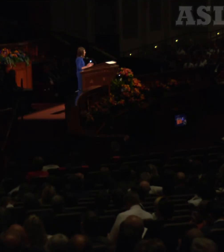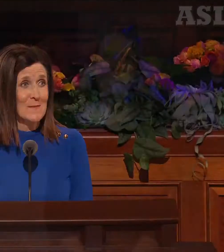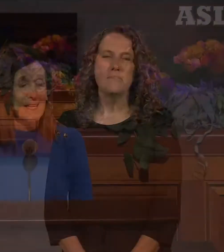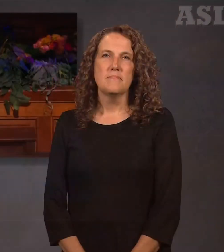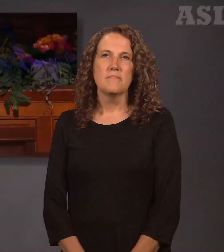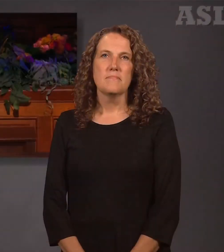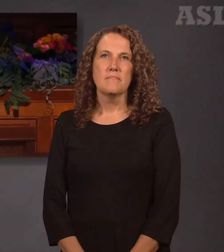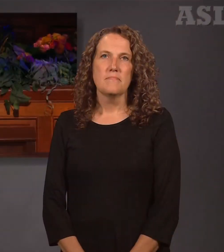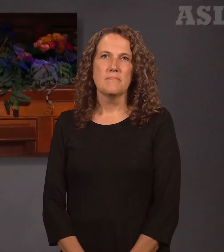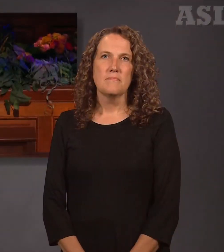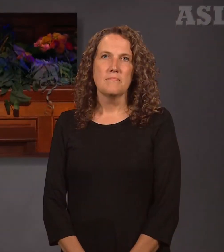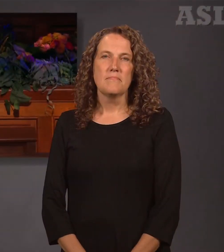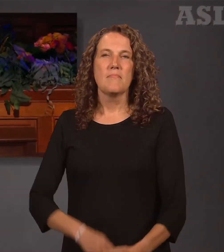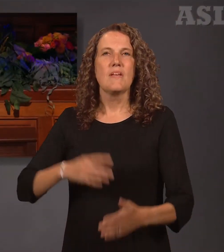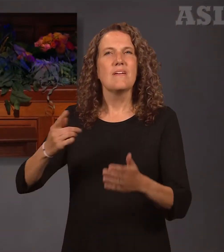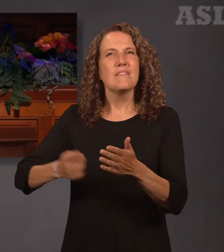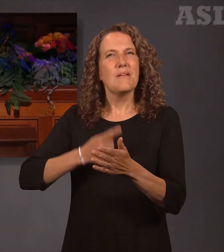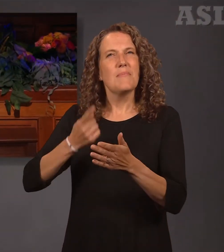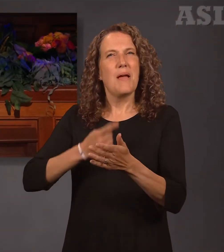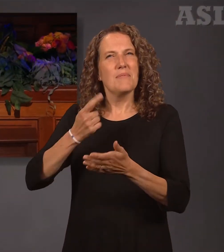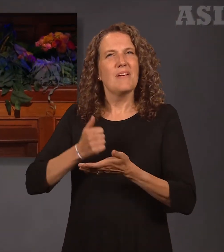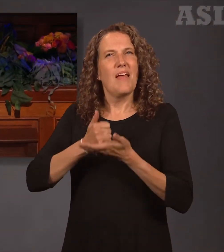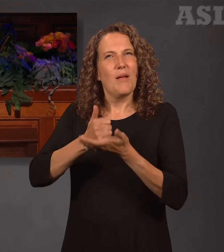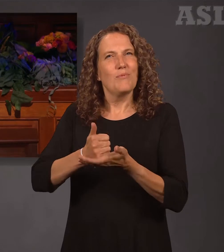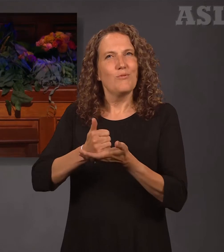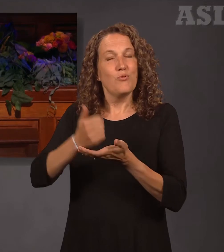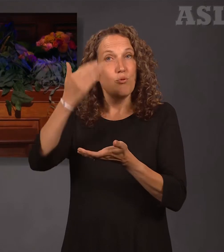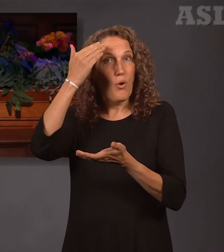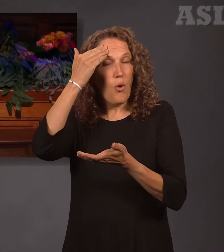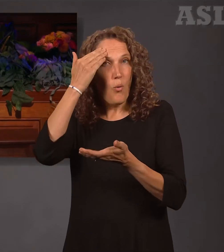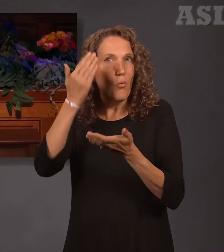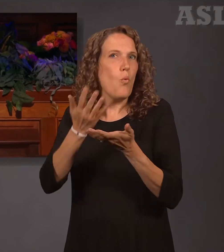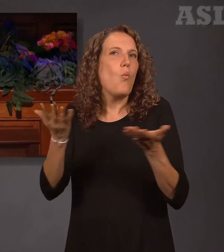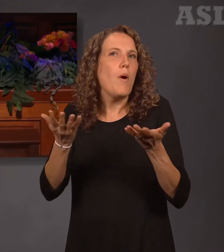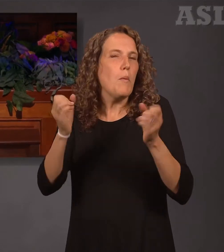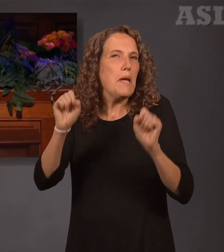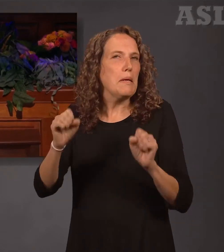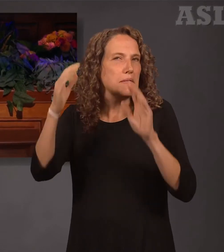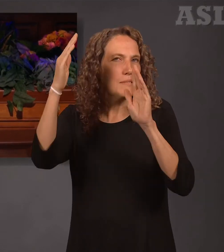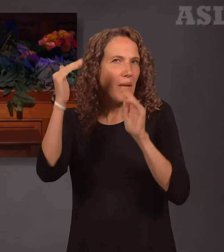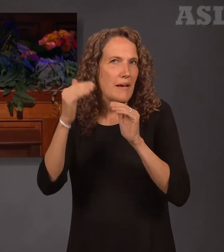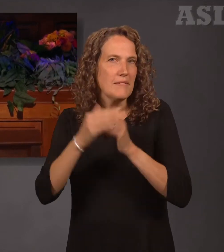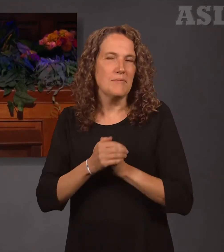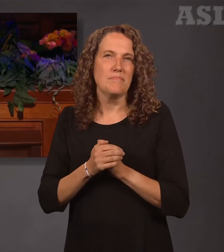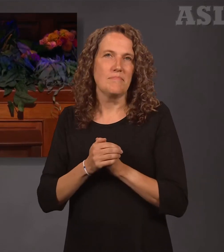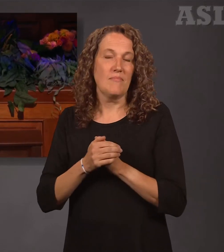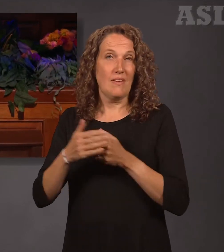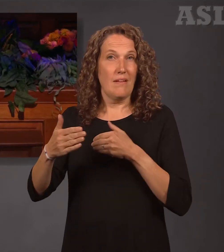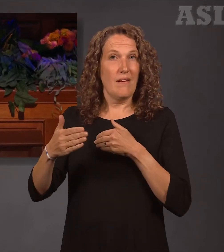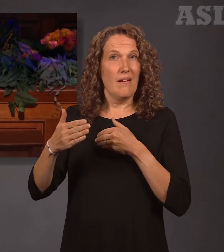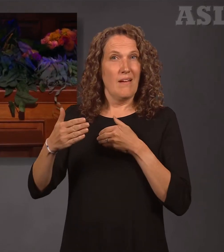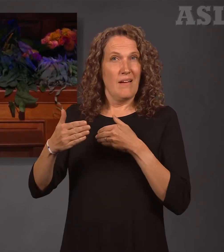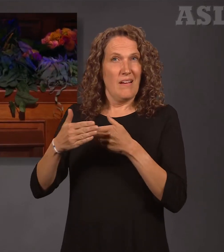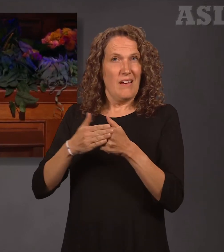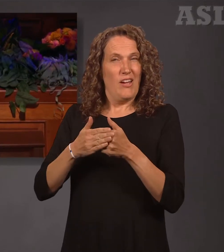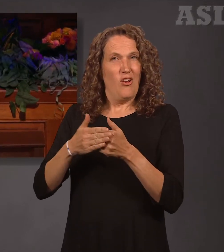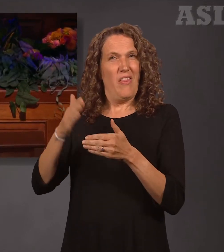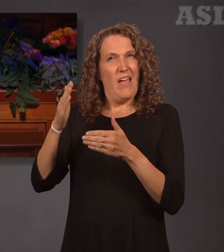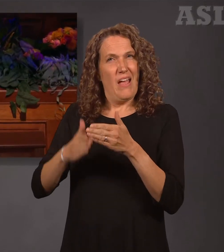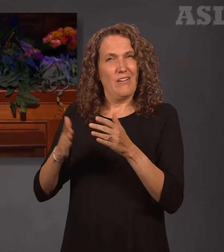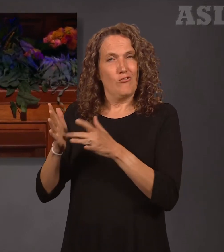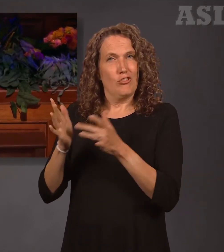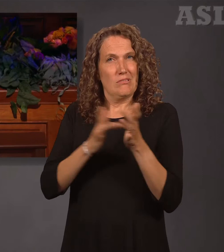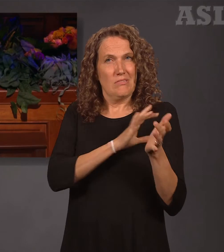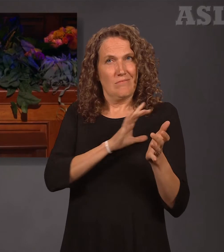sometimes it helps to know what to expect near the end of his ministry Jesus told his Apostles that hard times